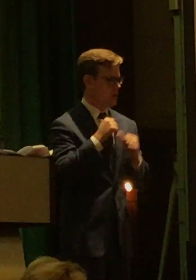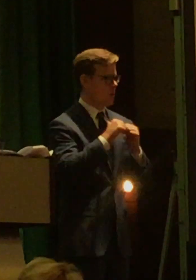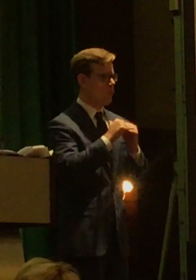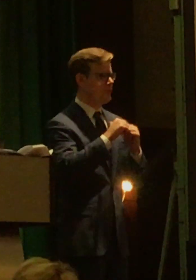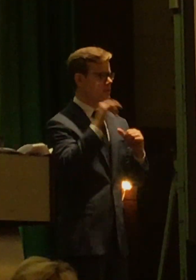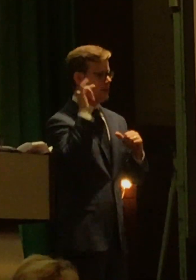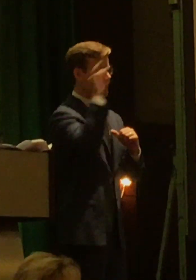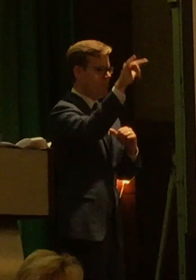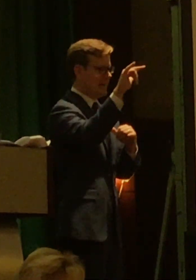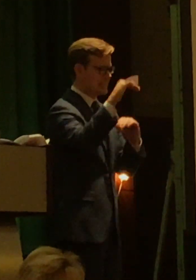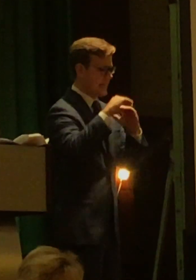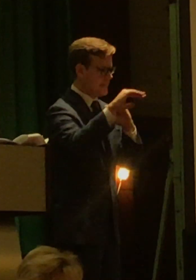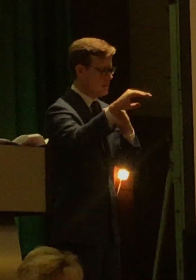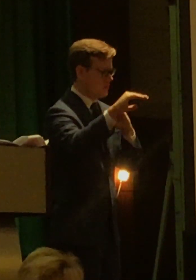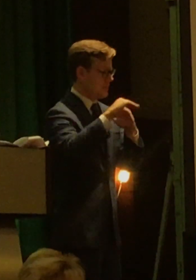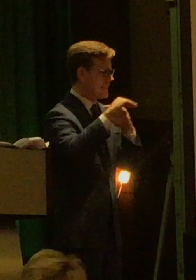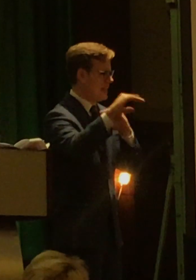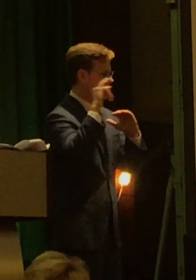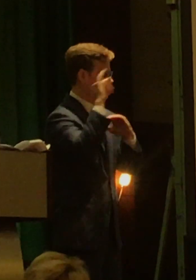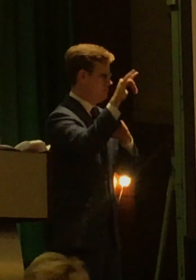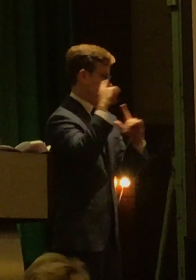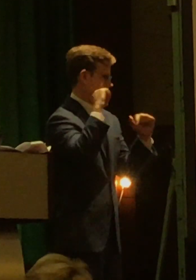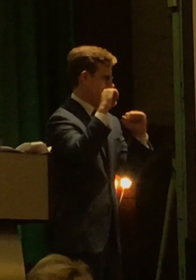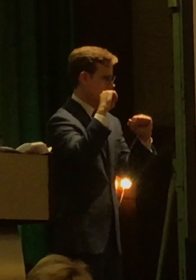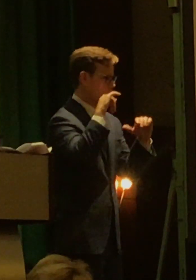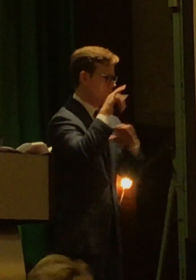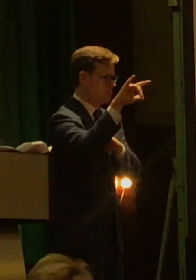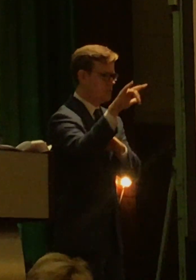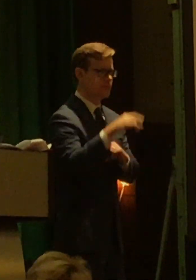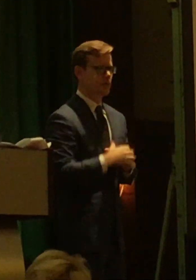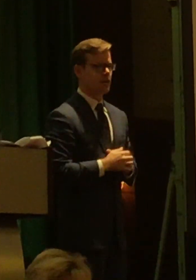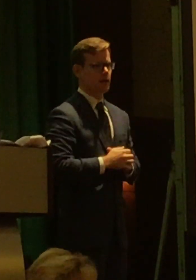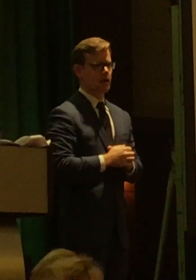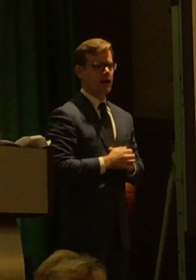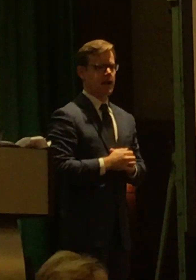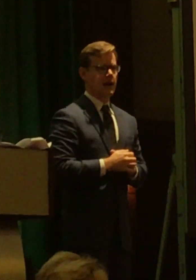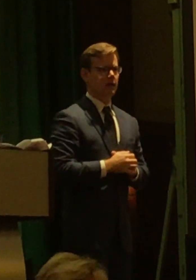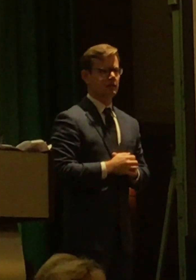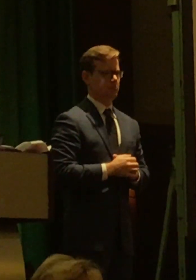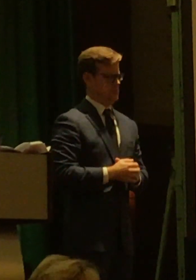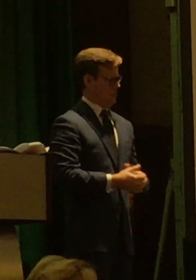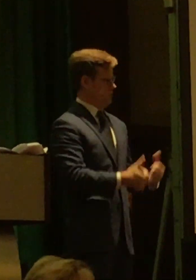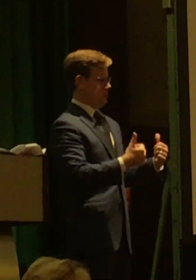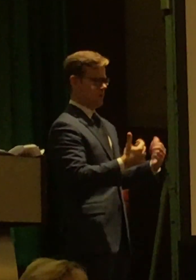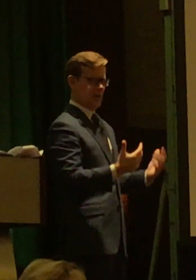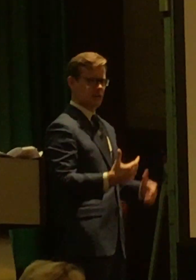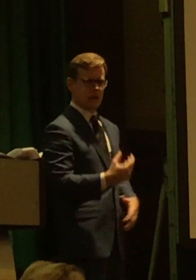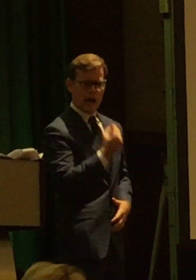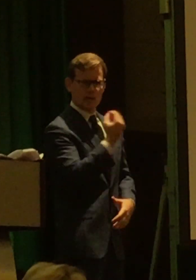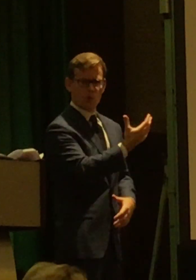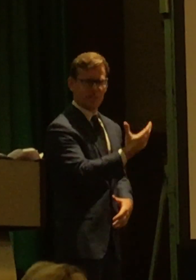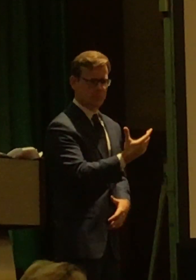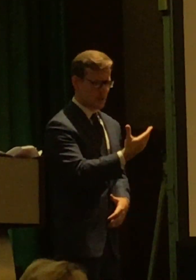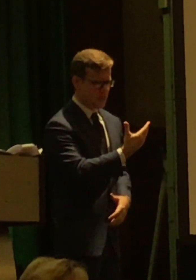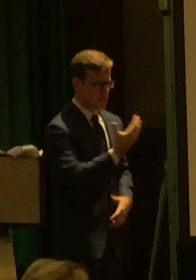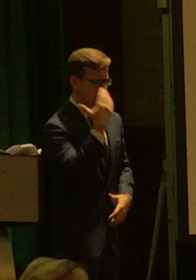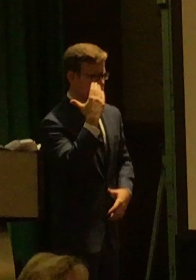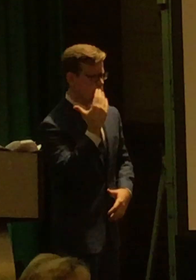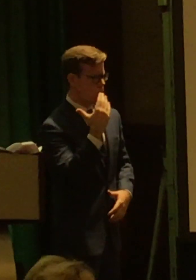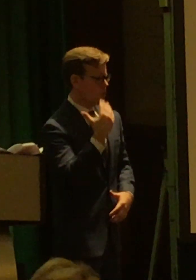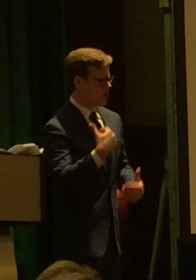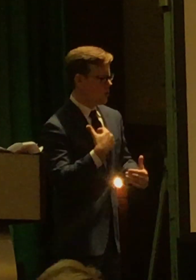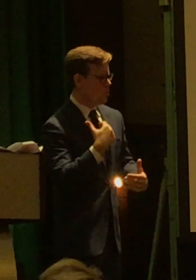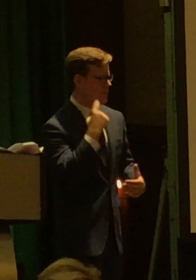some fundraising to do research with regard to hearing loss and also how that was impacted by soldiers